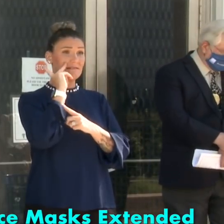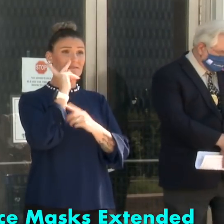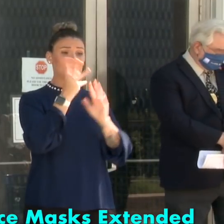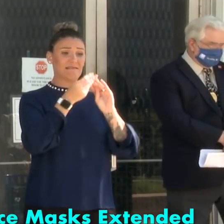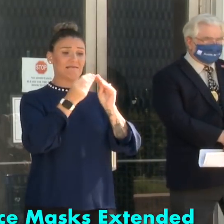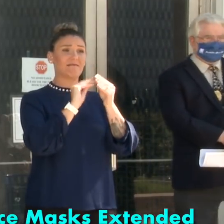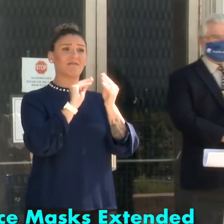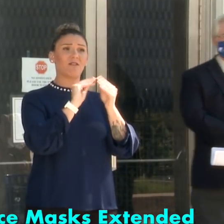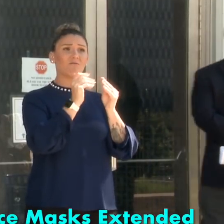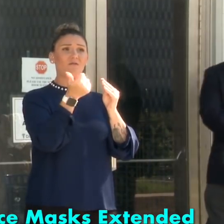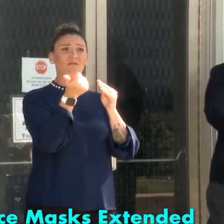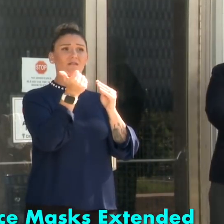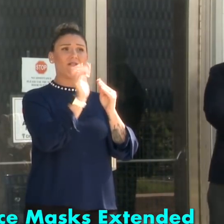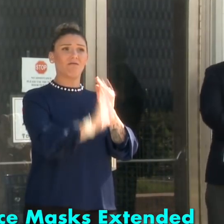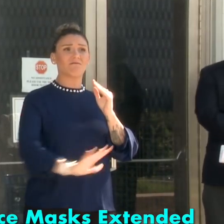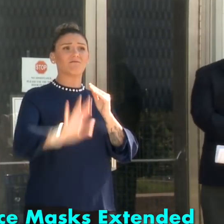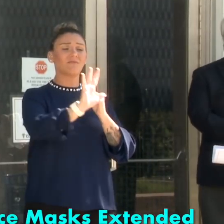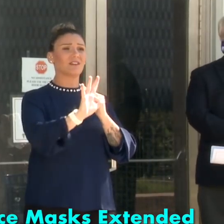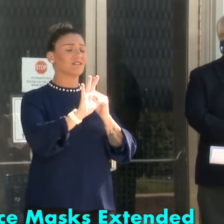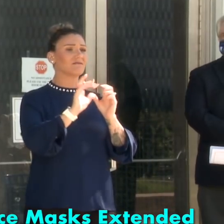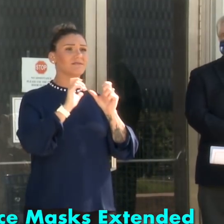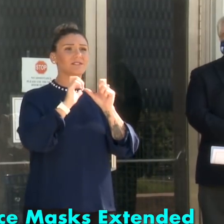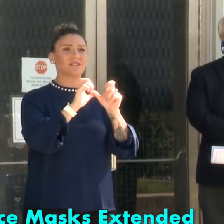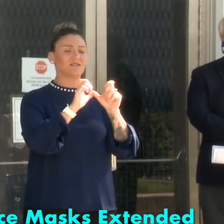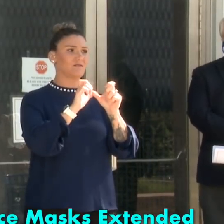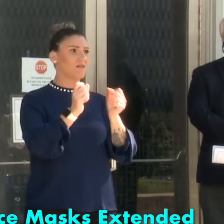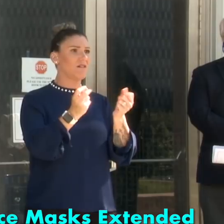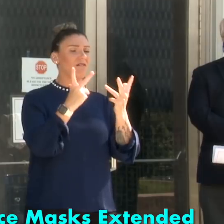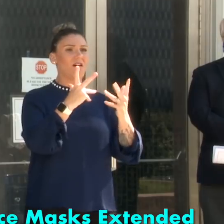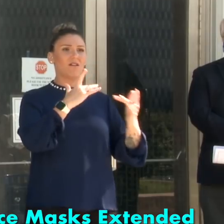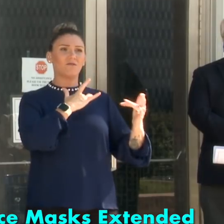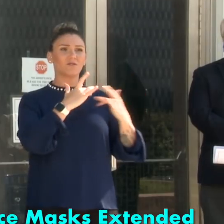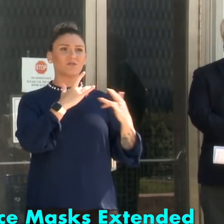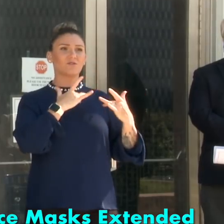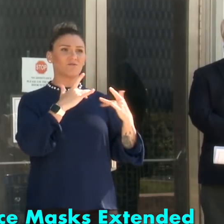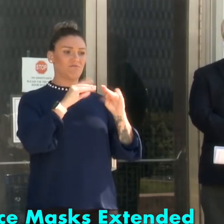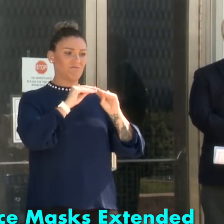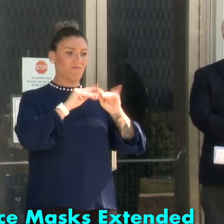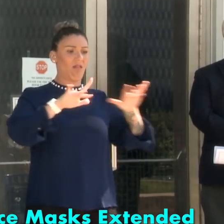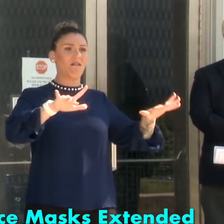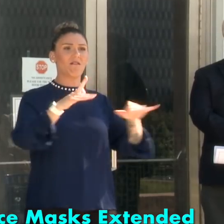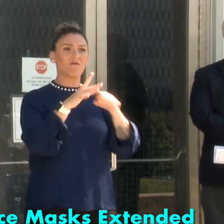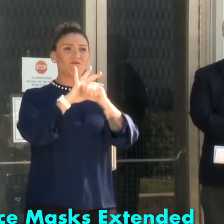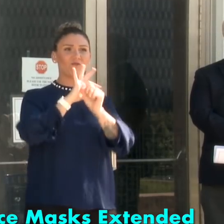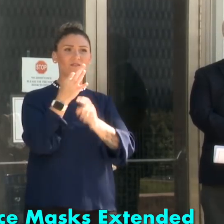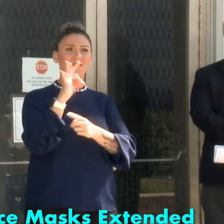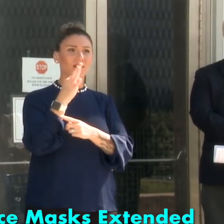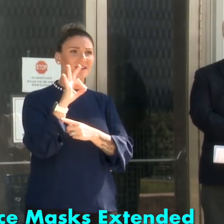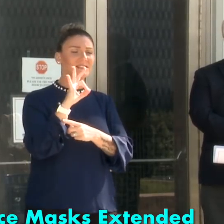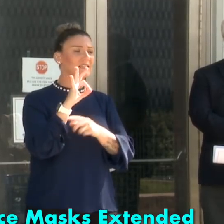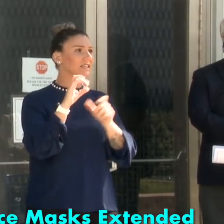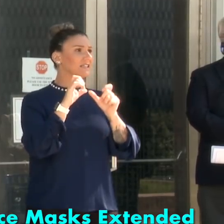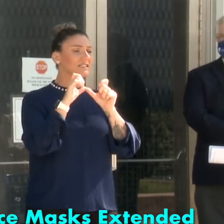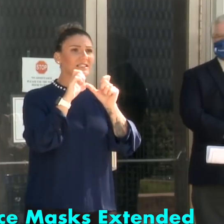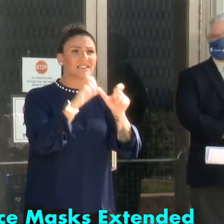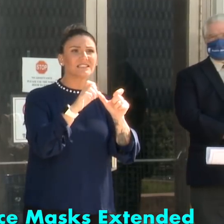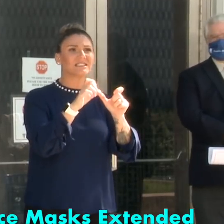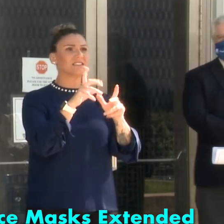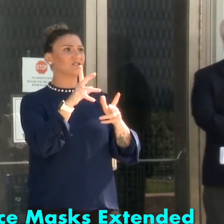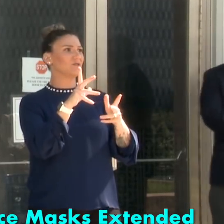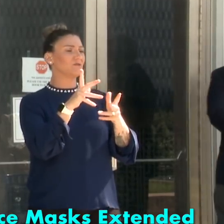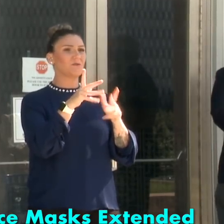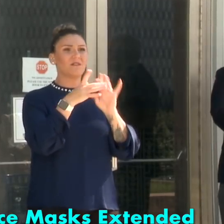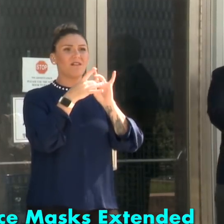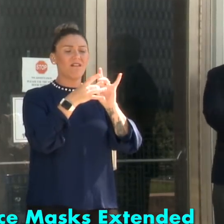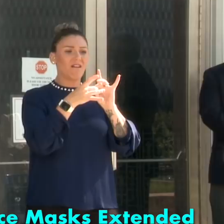other jurisdictions, there continues to be significant concern with the spread of COVID-19, continuing taxation on